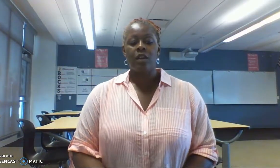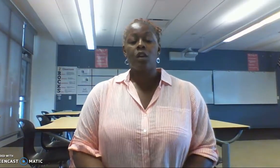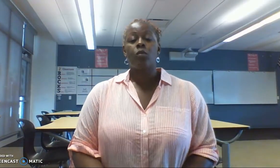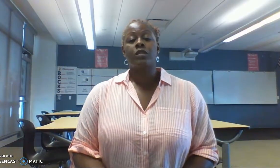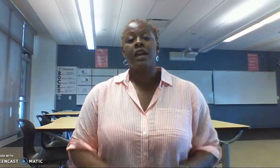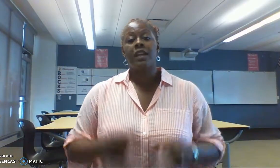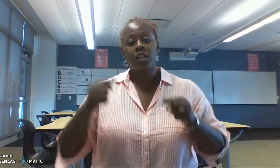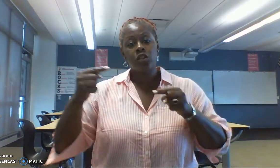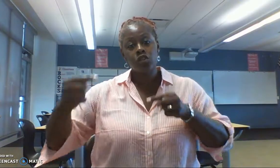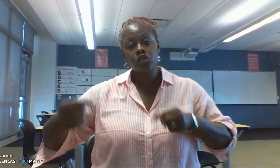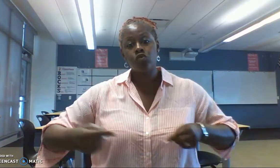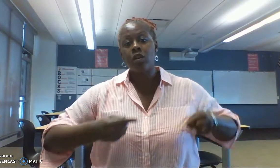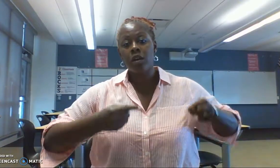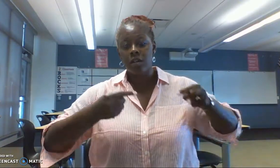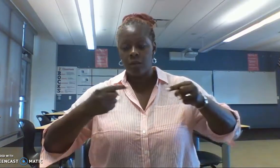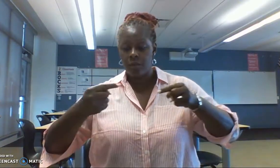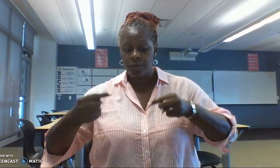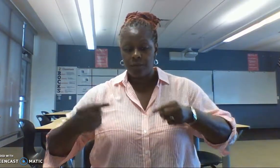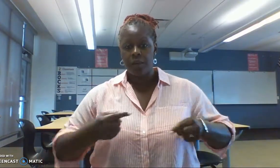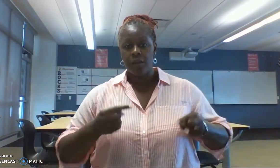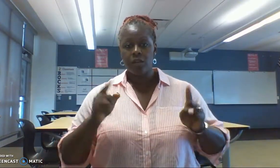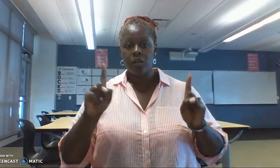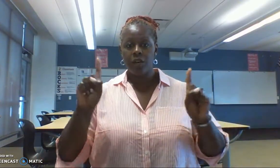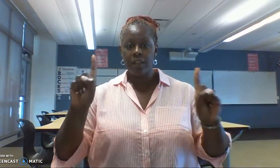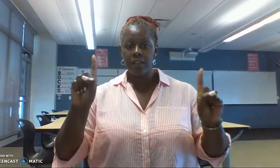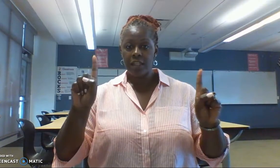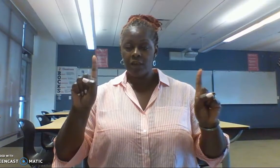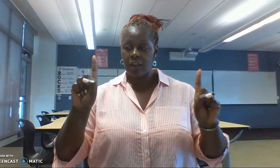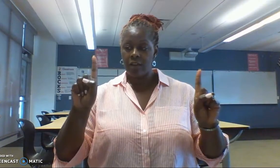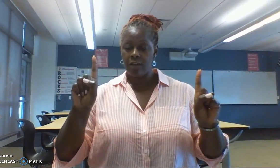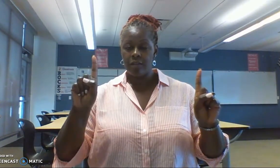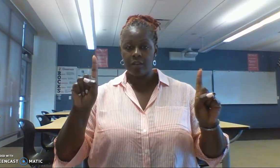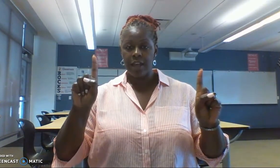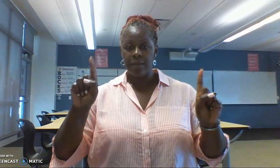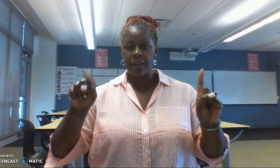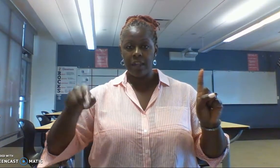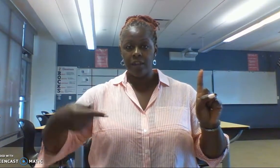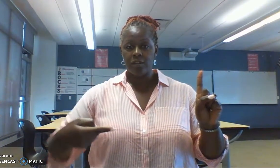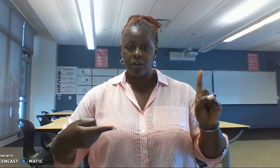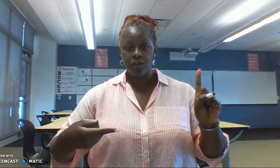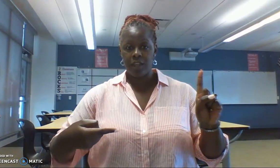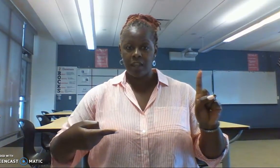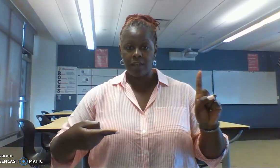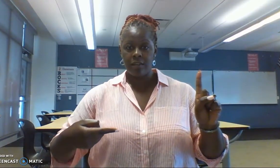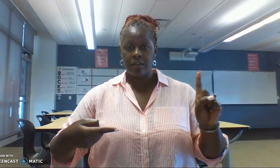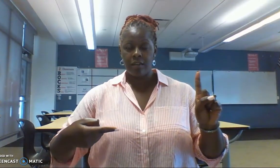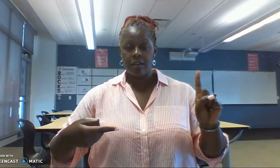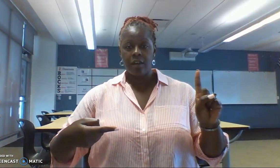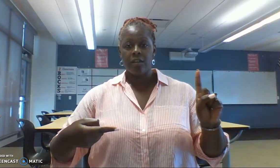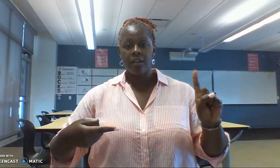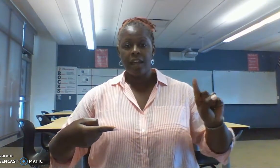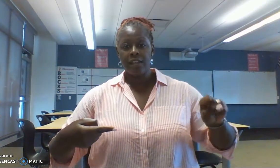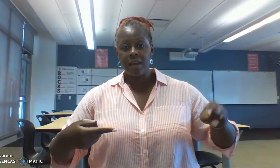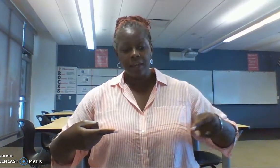We're signing struggle. So your index finger, your dominant hand turns in, your non-dominant